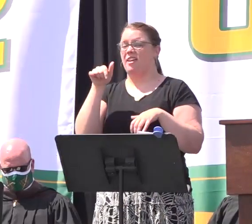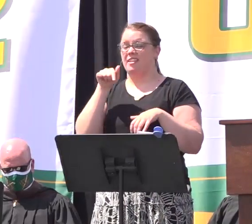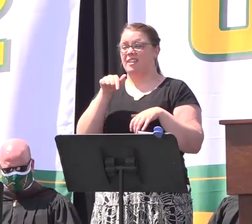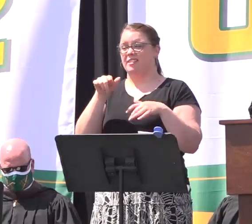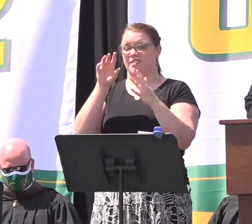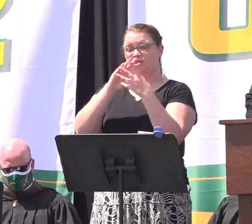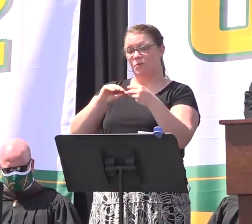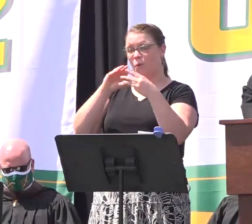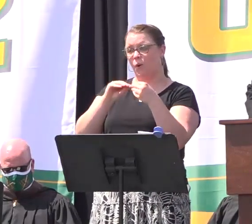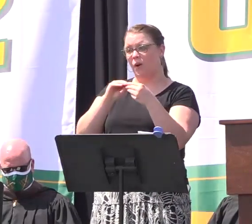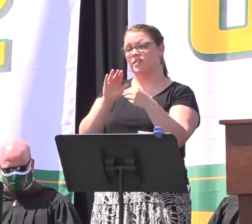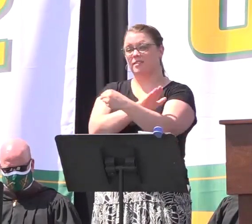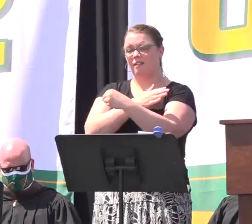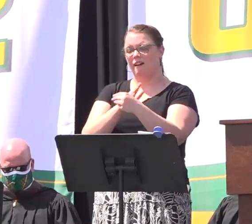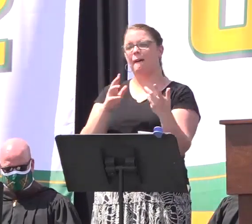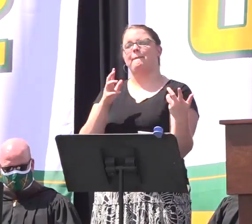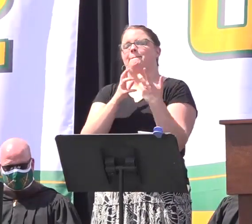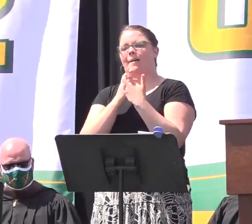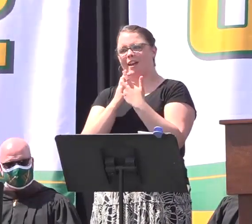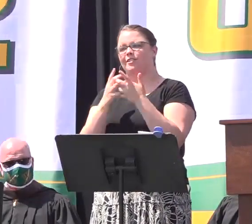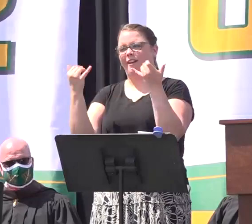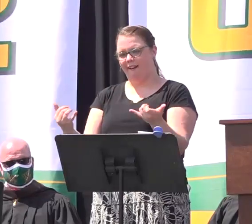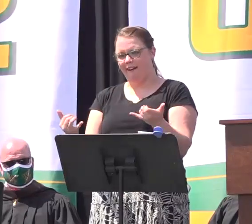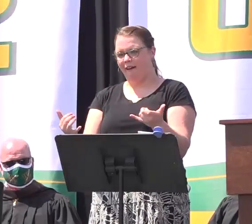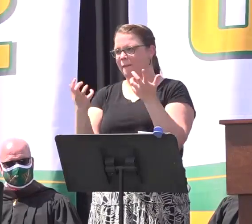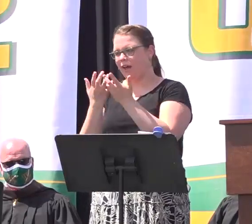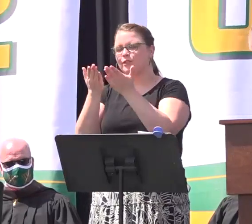today. And now I'll turn it on.